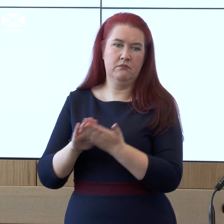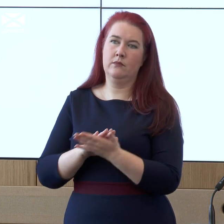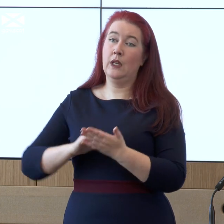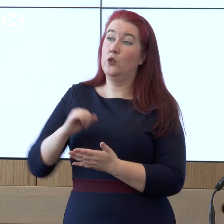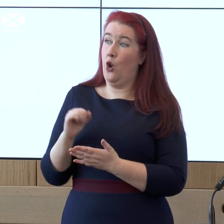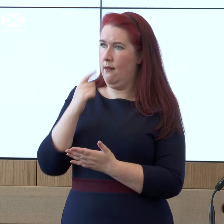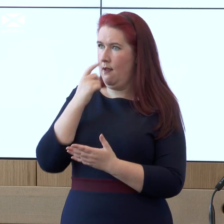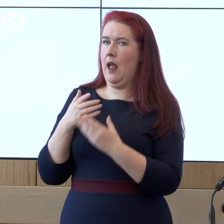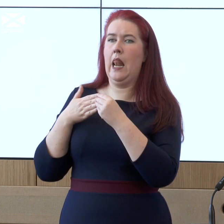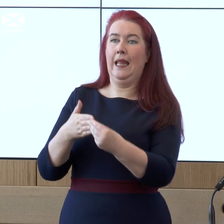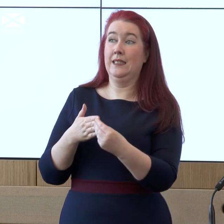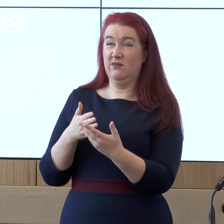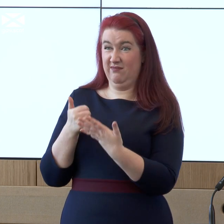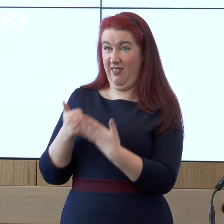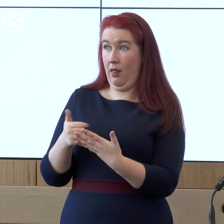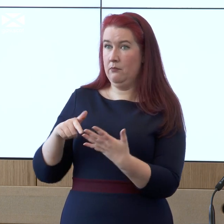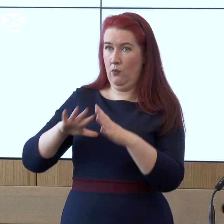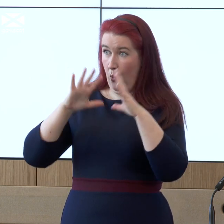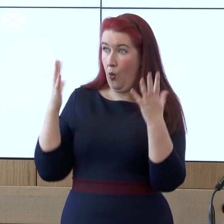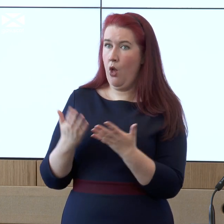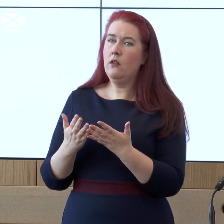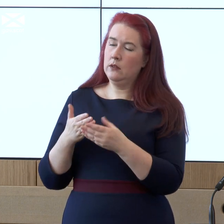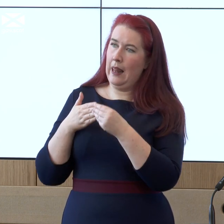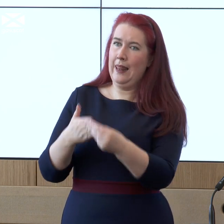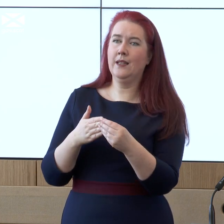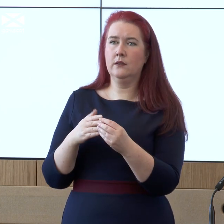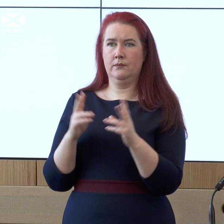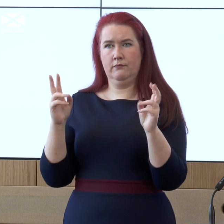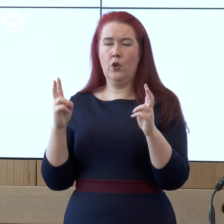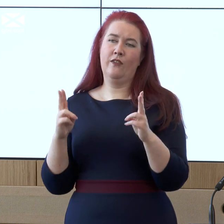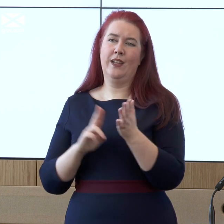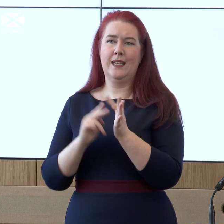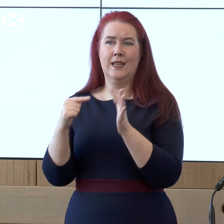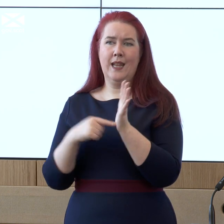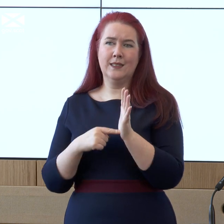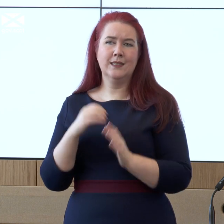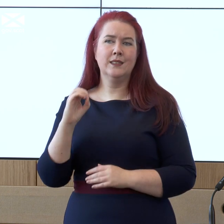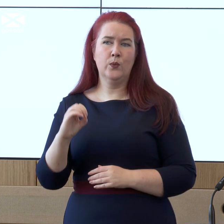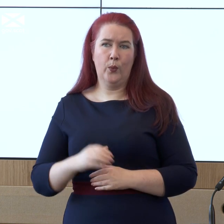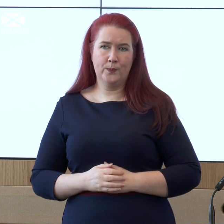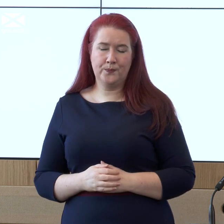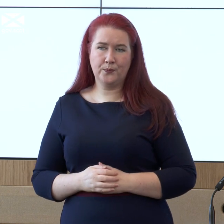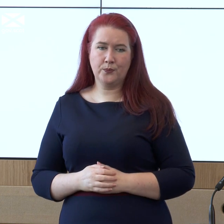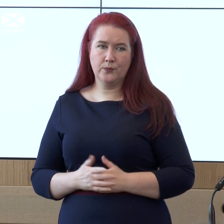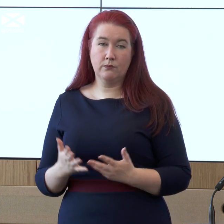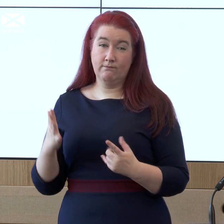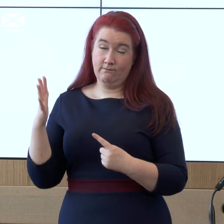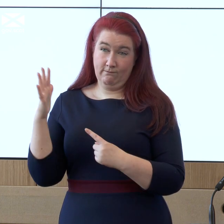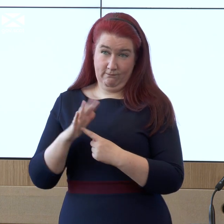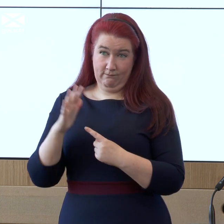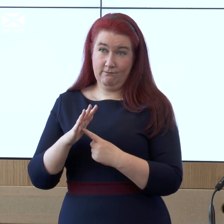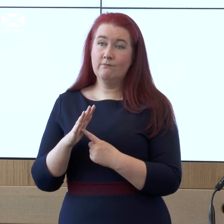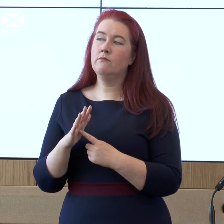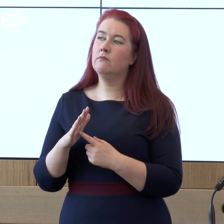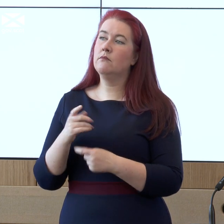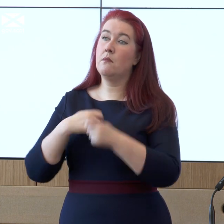Scotland and the whole world into the net zero age. The vital necessity of making that